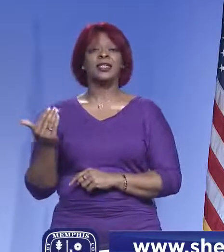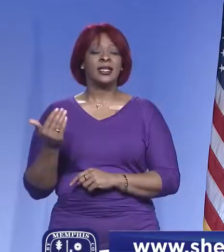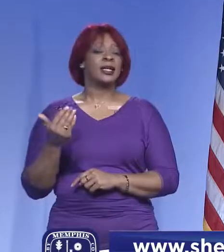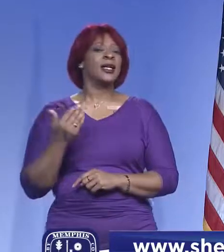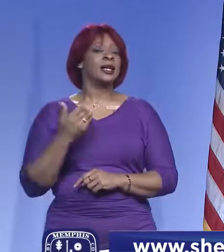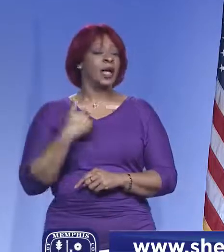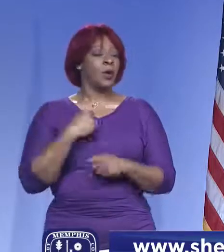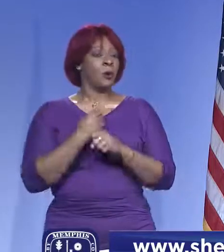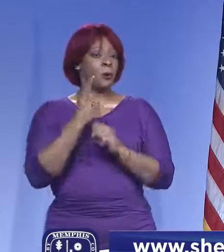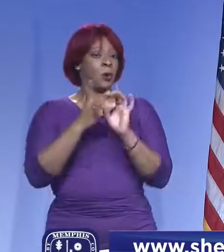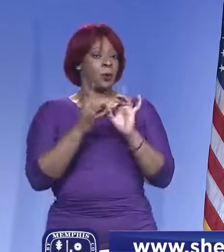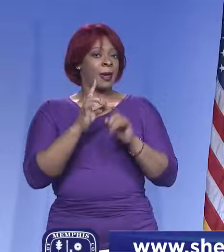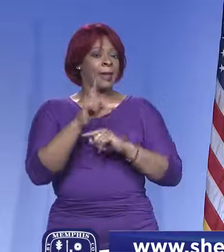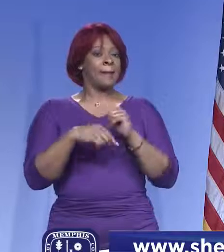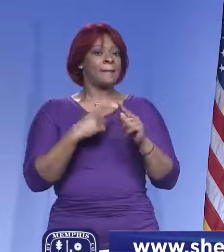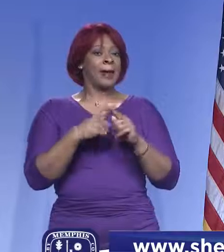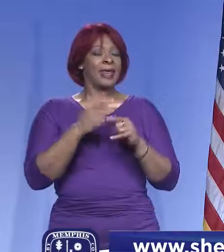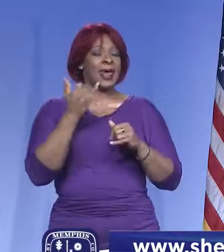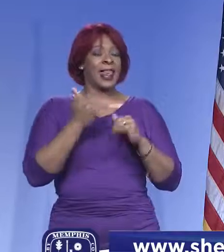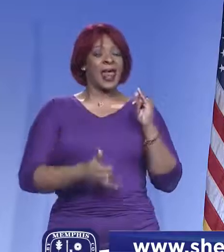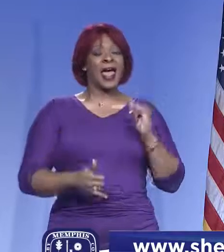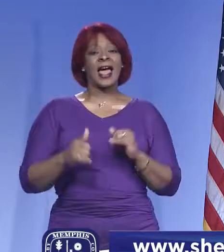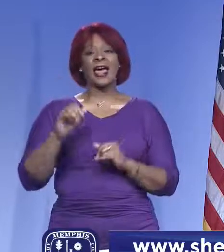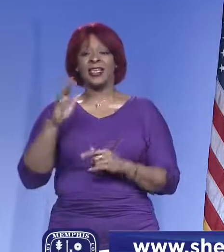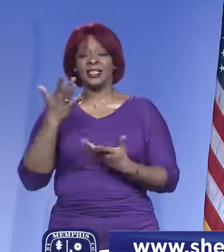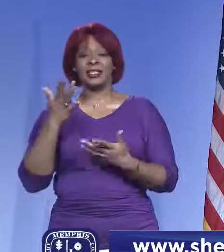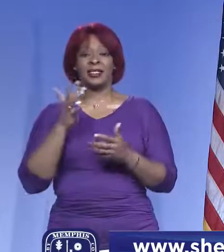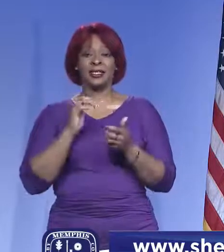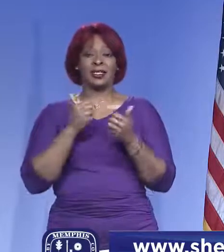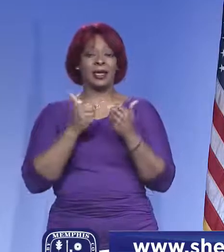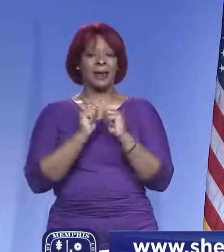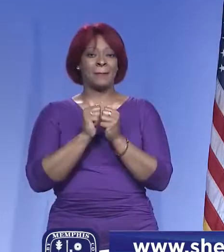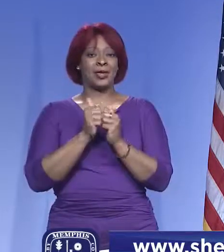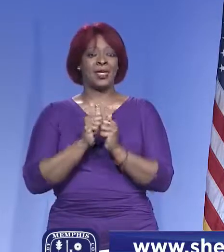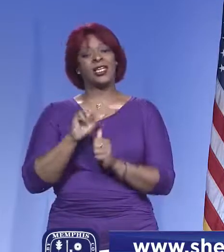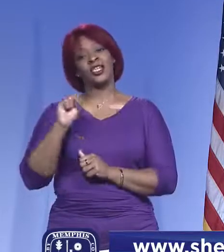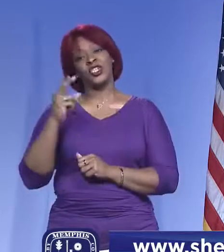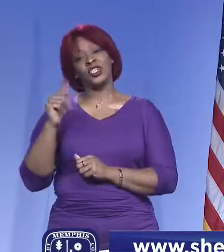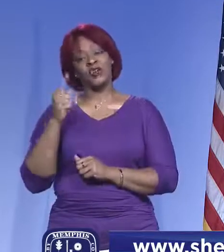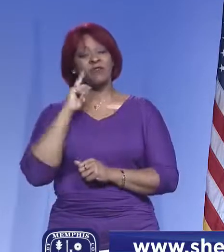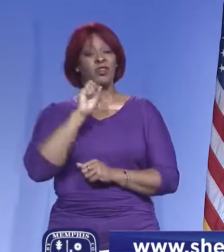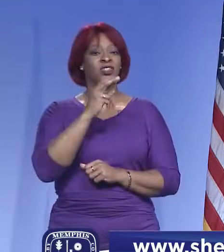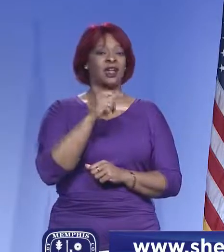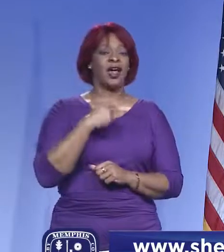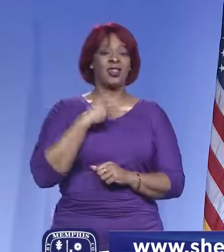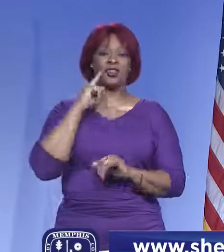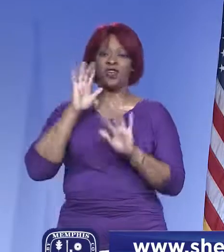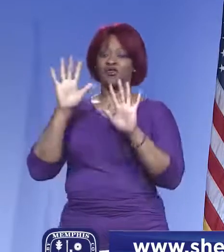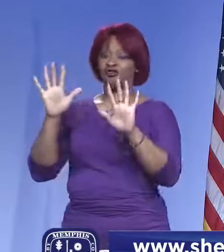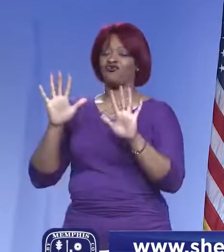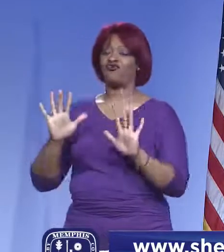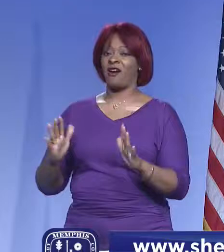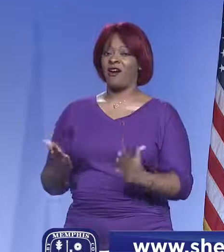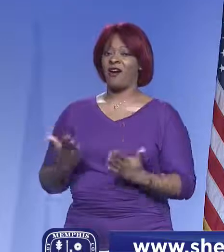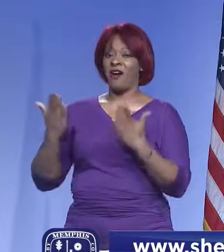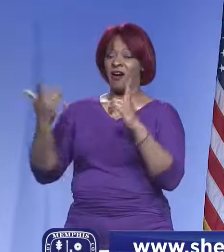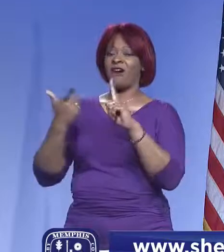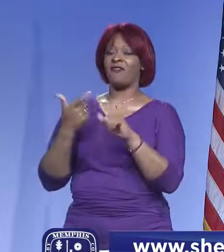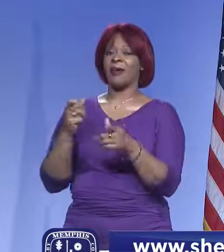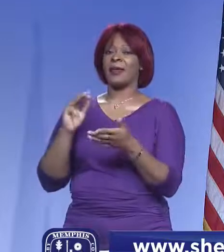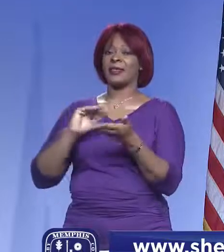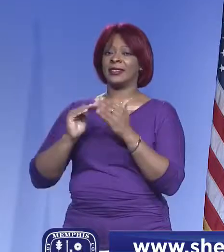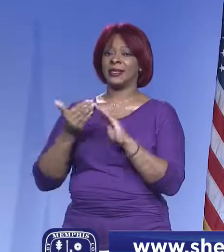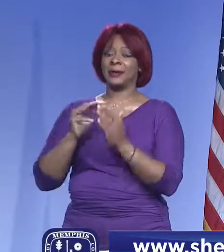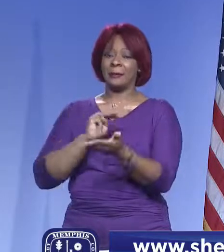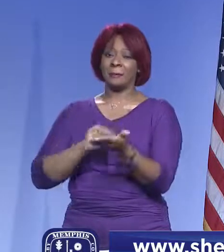make one remark here about the last shot for shot. I think that's a great offering from the city of Memphis, and we're